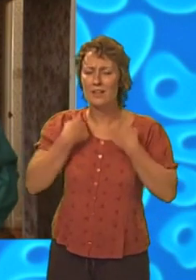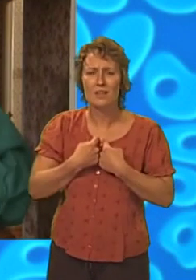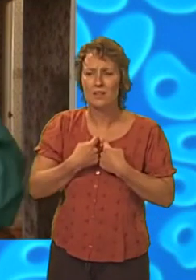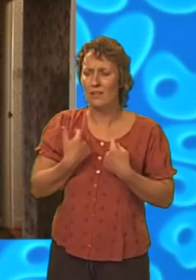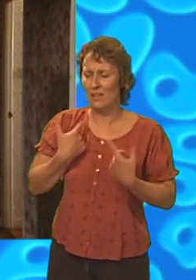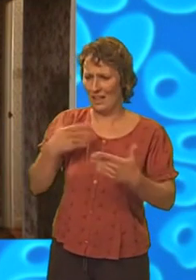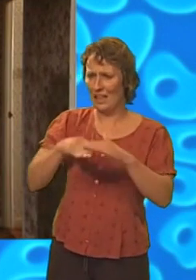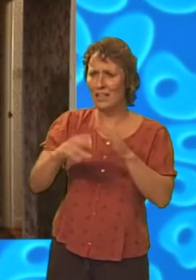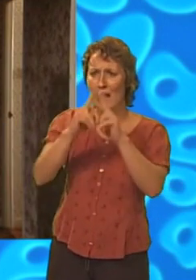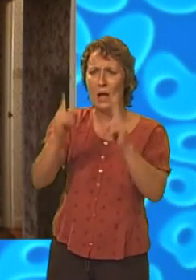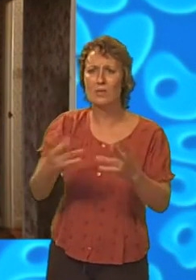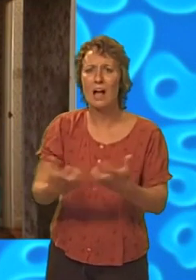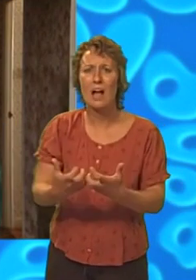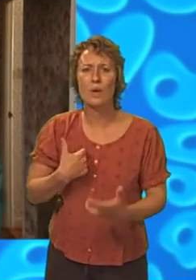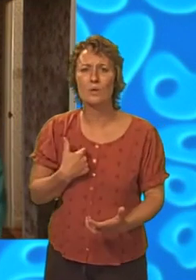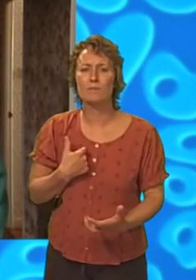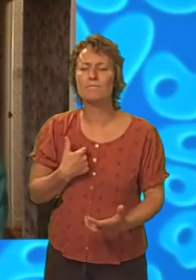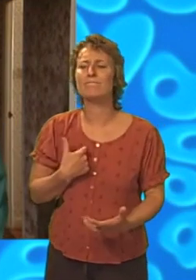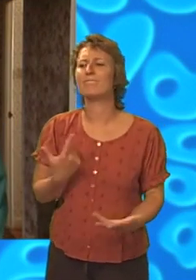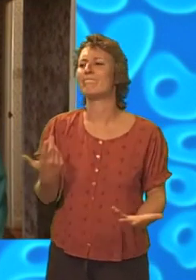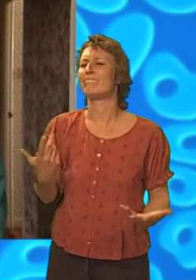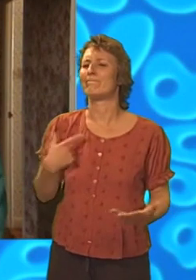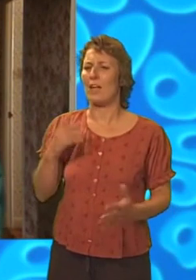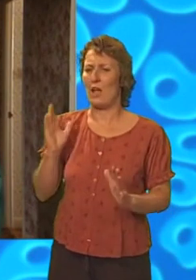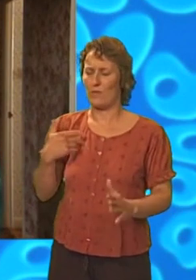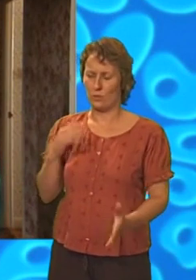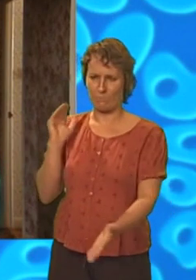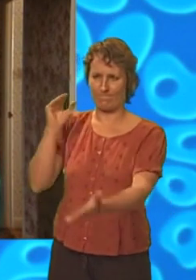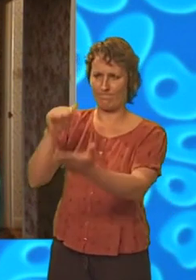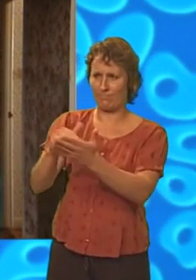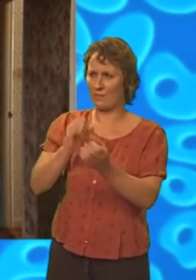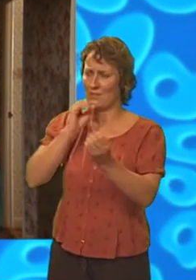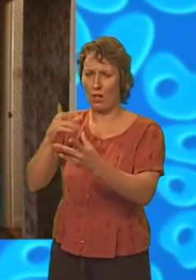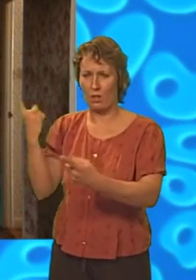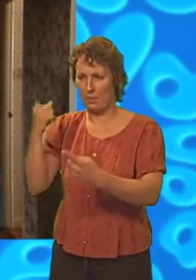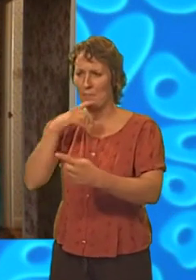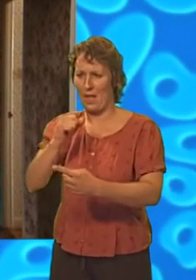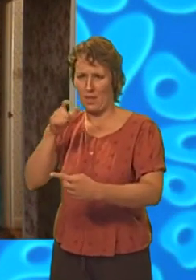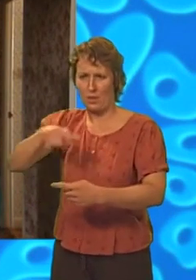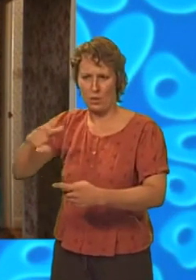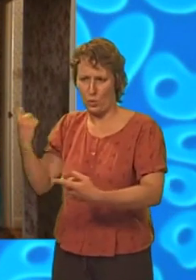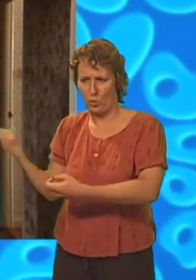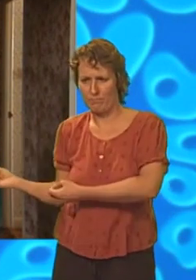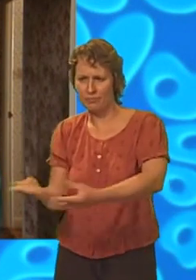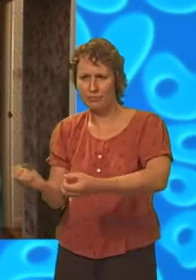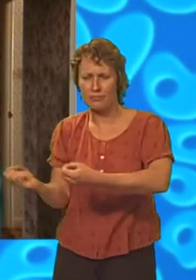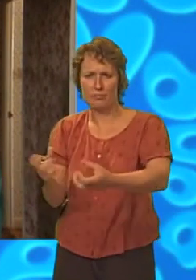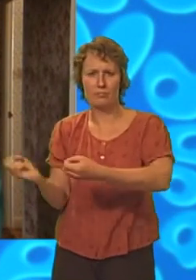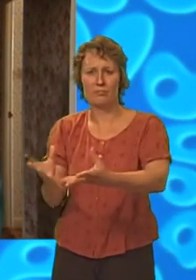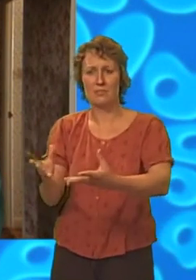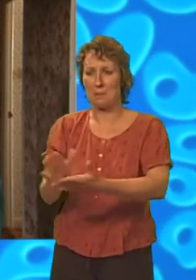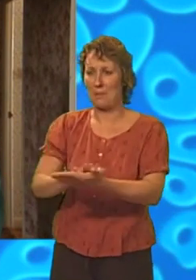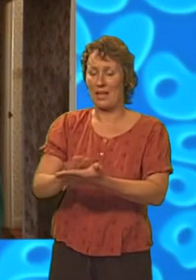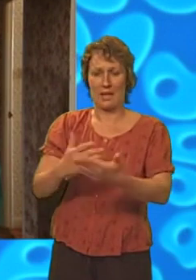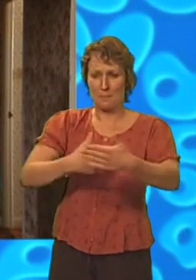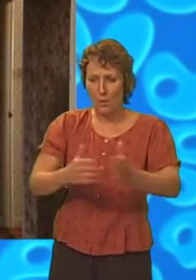in. Well, I'll have to go there and tell the removal men what happened. And the furniture and the boxes will have to stay on